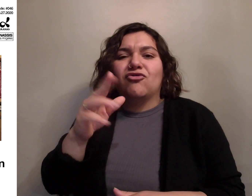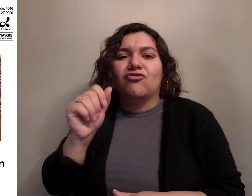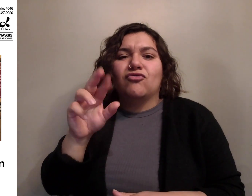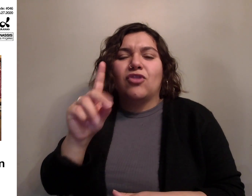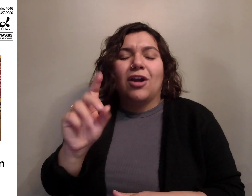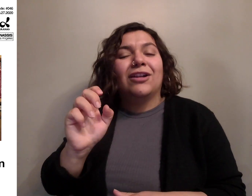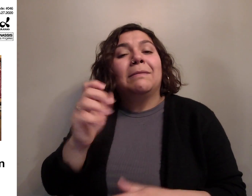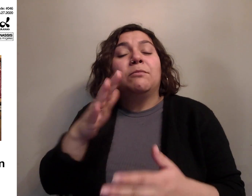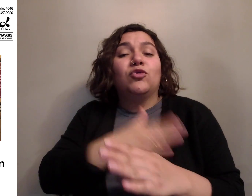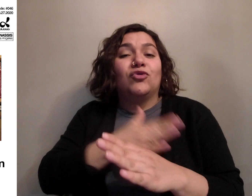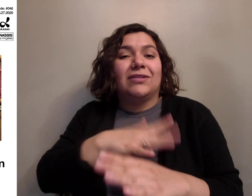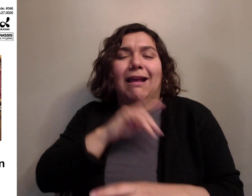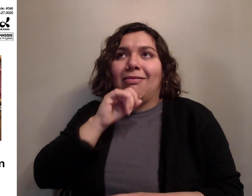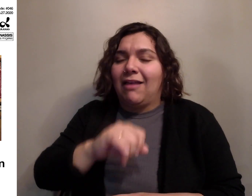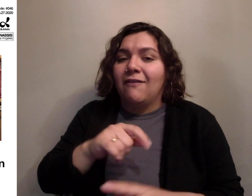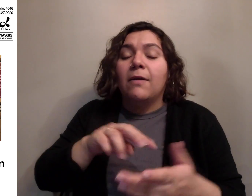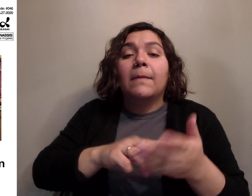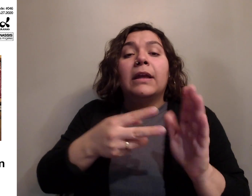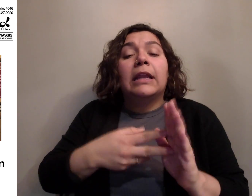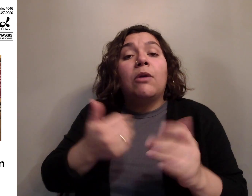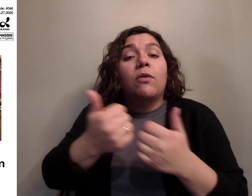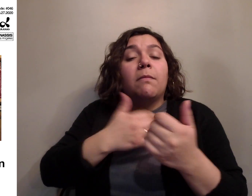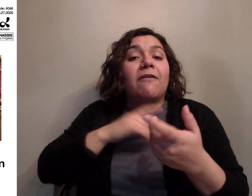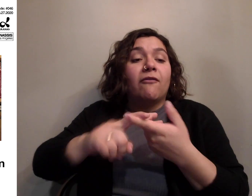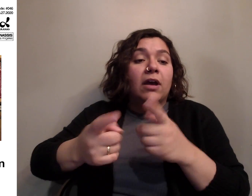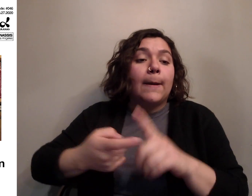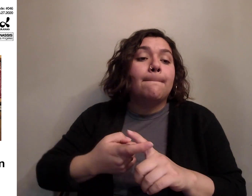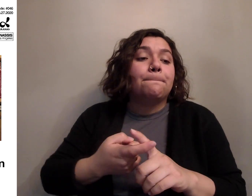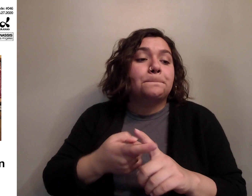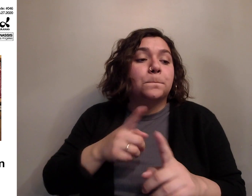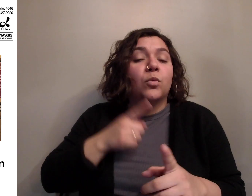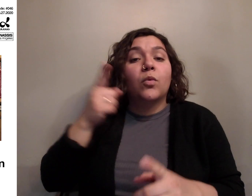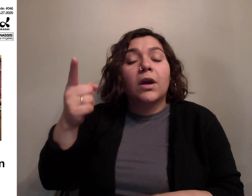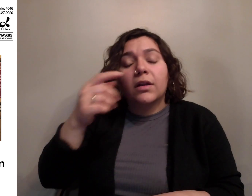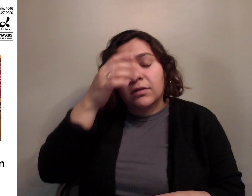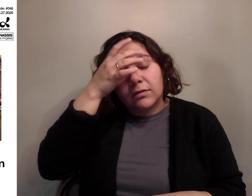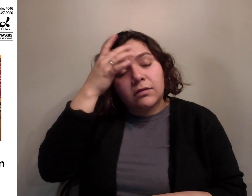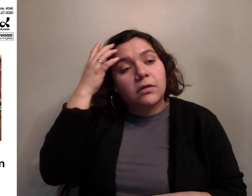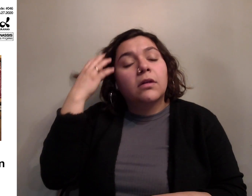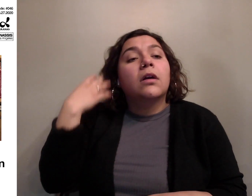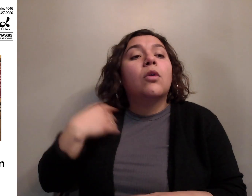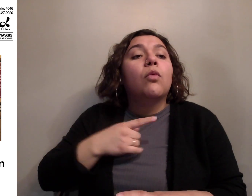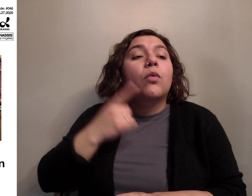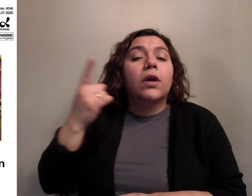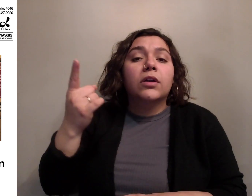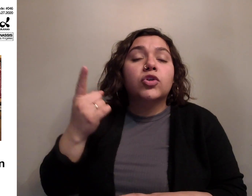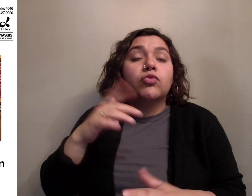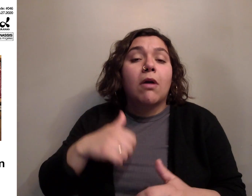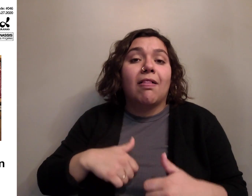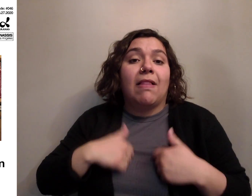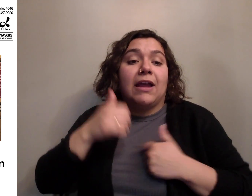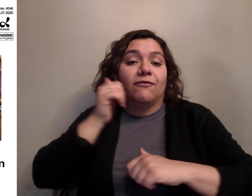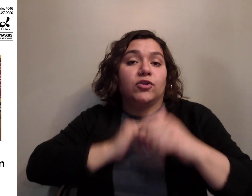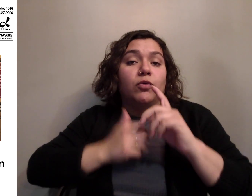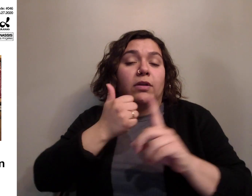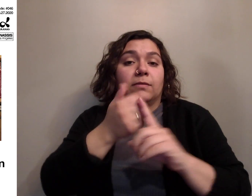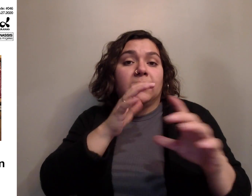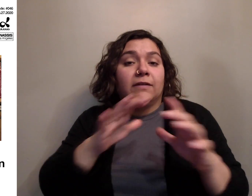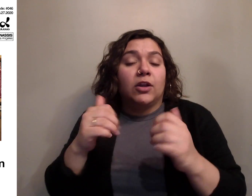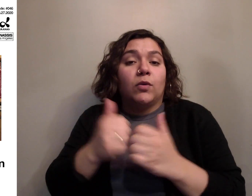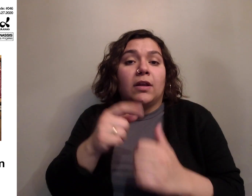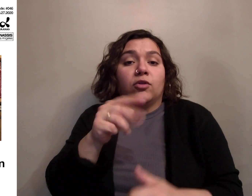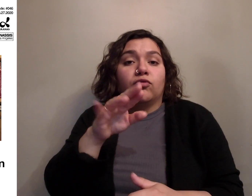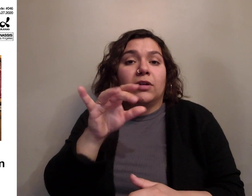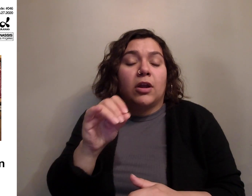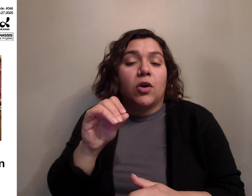music. And so I listened to Cecil Taylor on record, and then with friends, we went to a